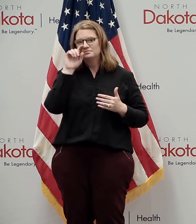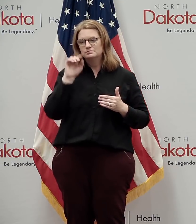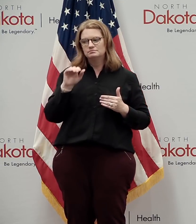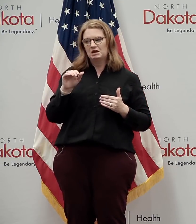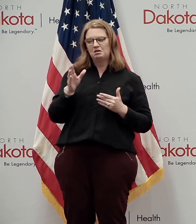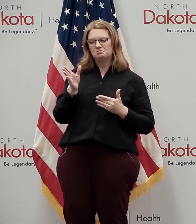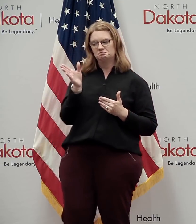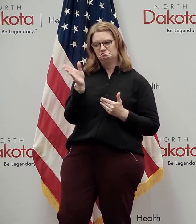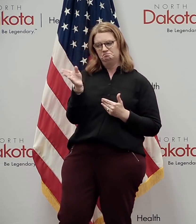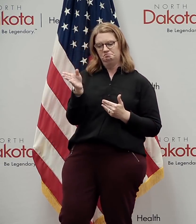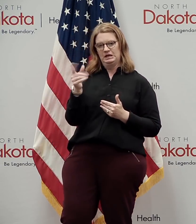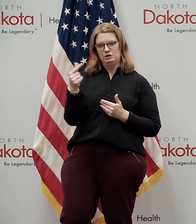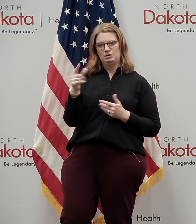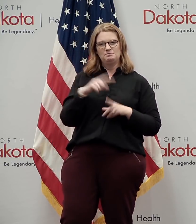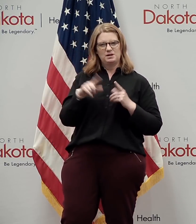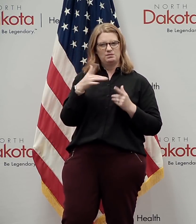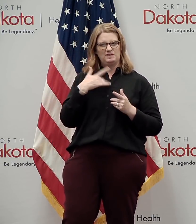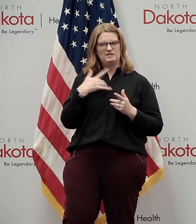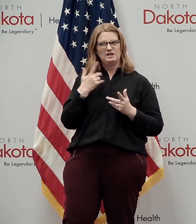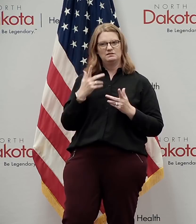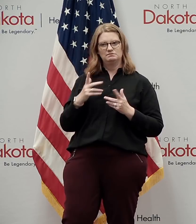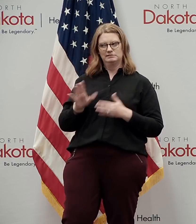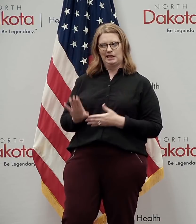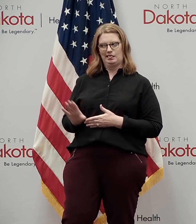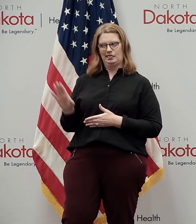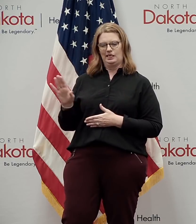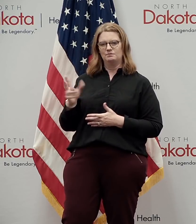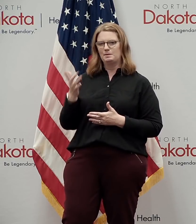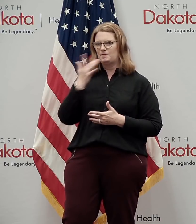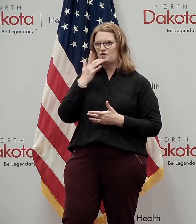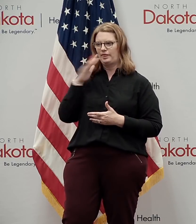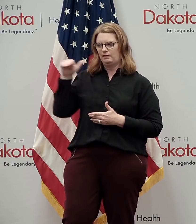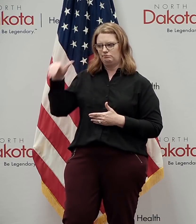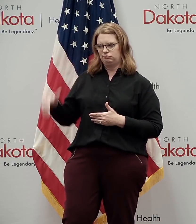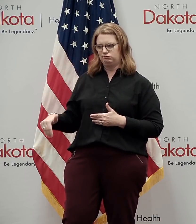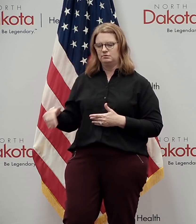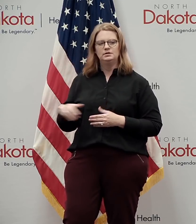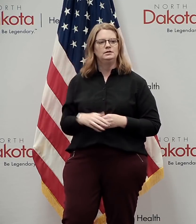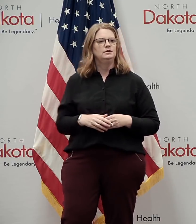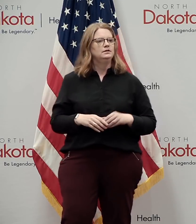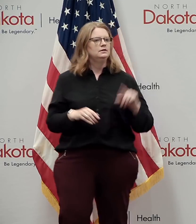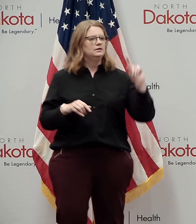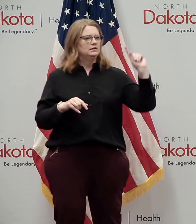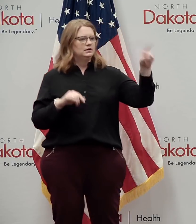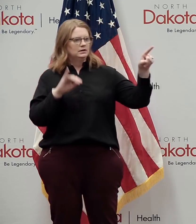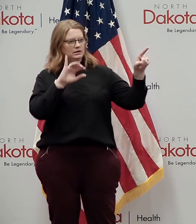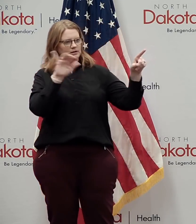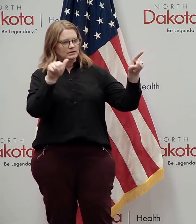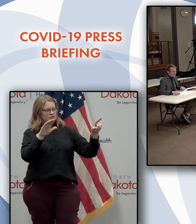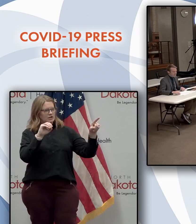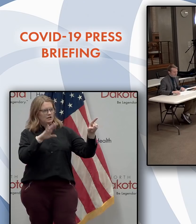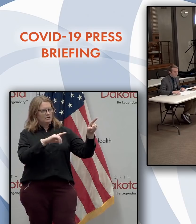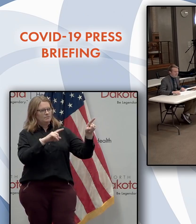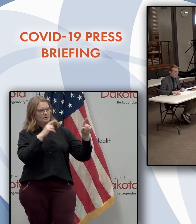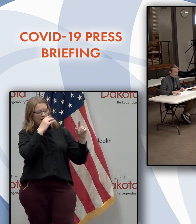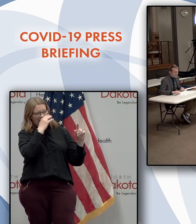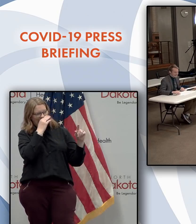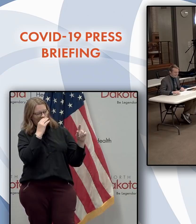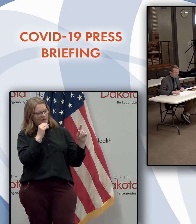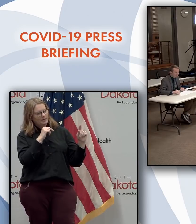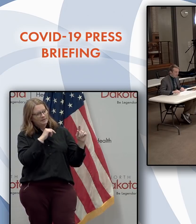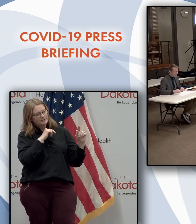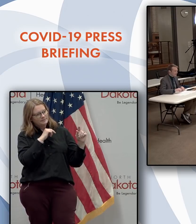like to be going more like they were in June than they have been in July. We're going to jump to the back row. Jacob and then Dave. Going off of those trend